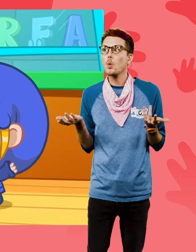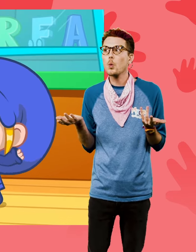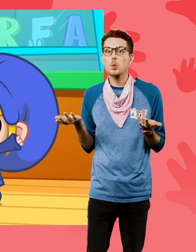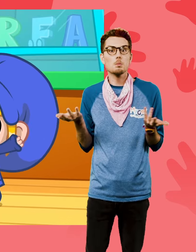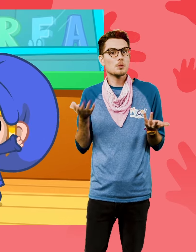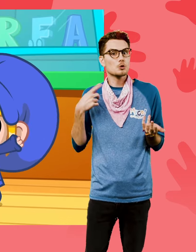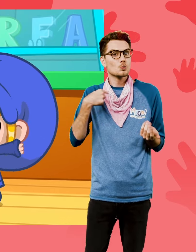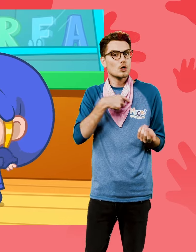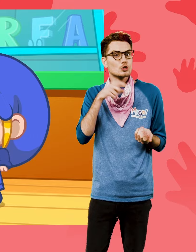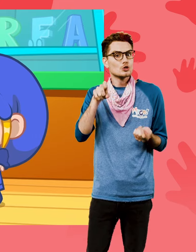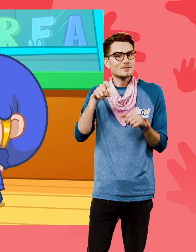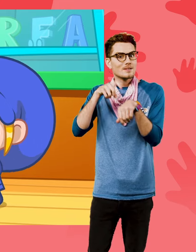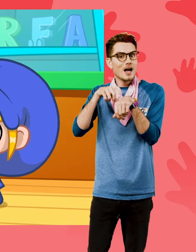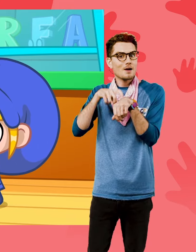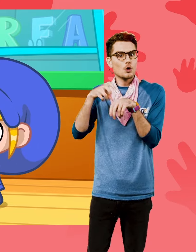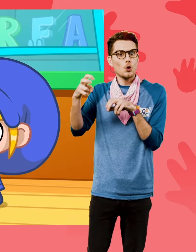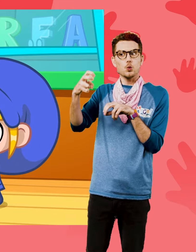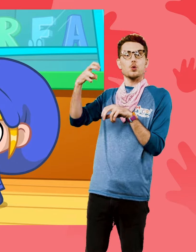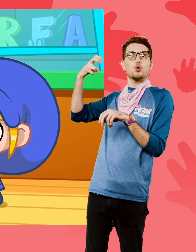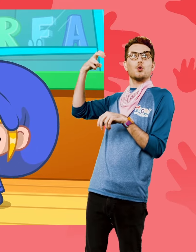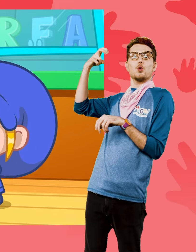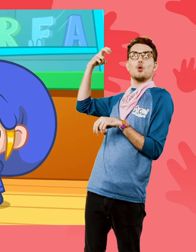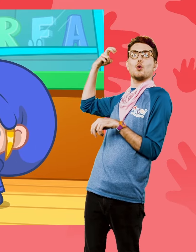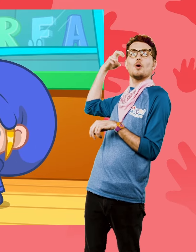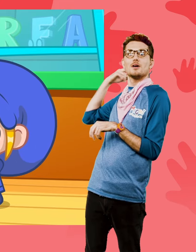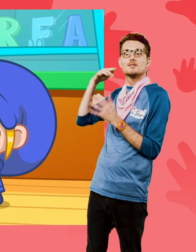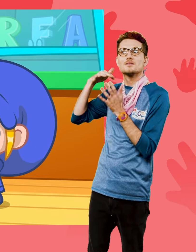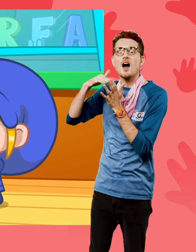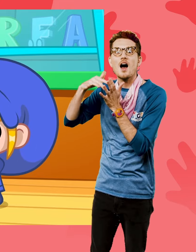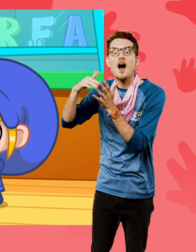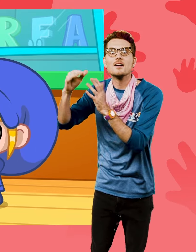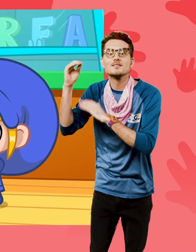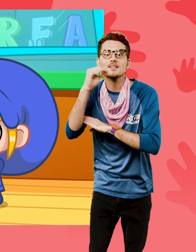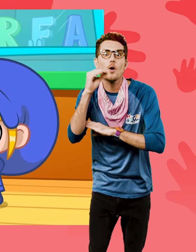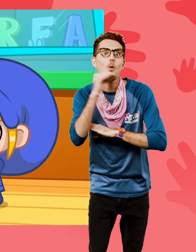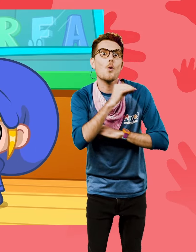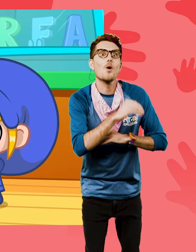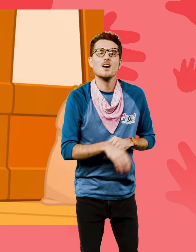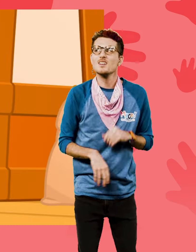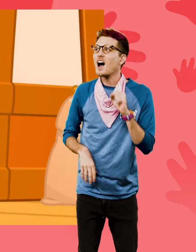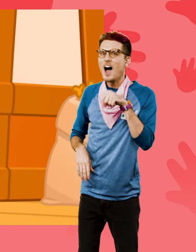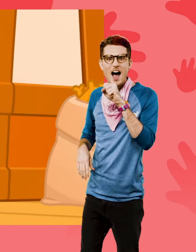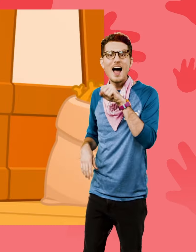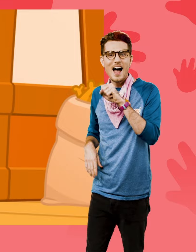We should go back in time to study the dinosaurs. Yeah!